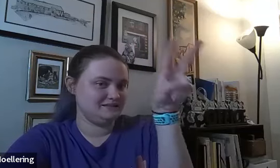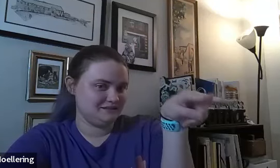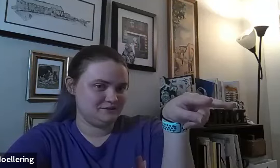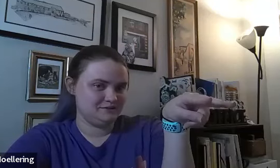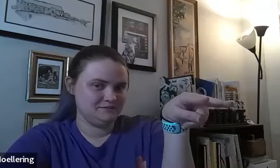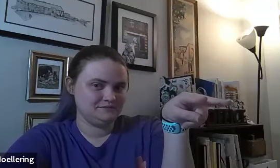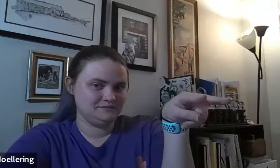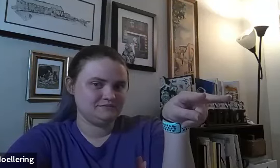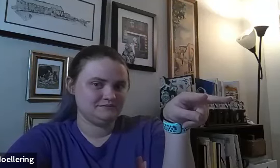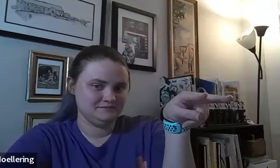22.